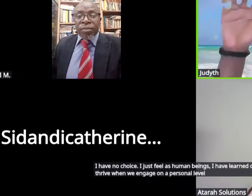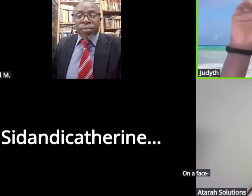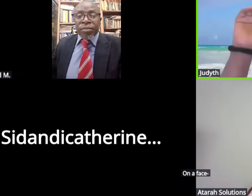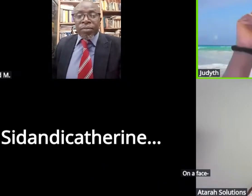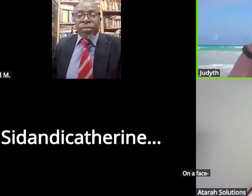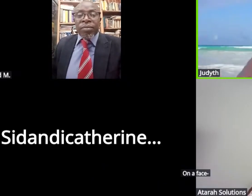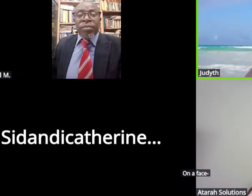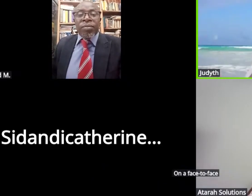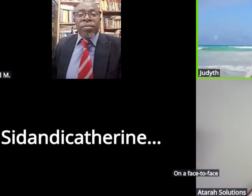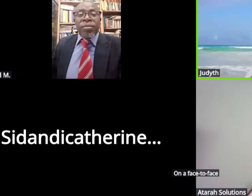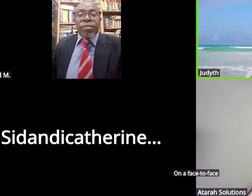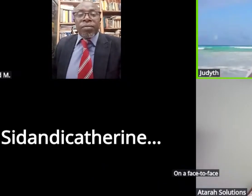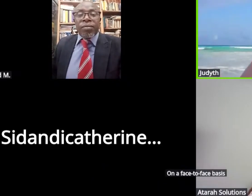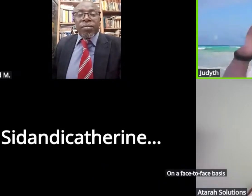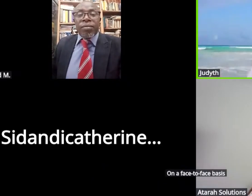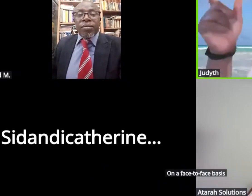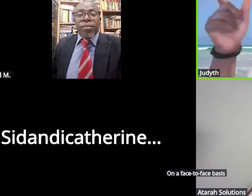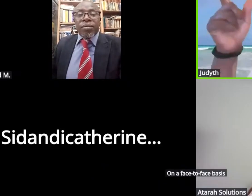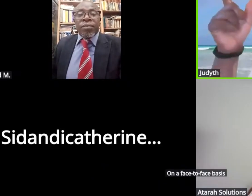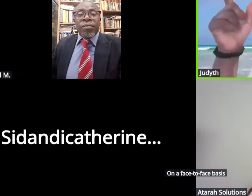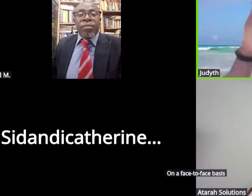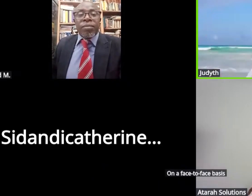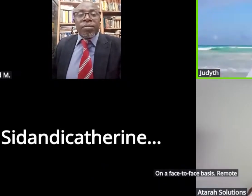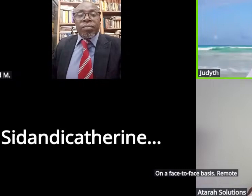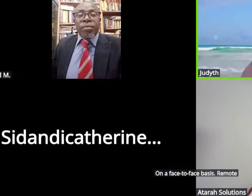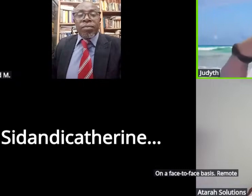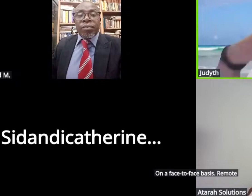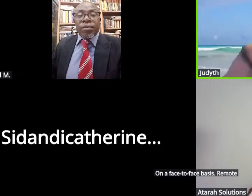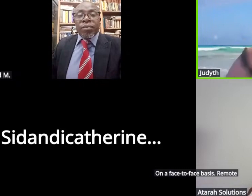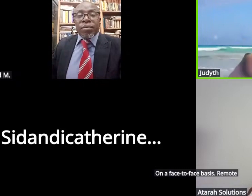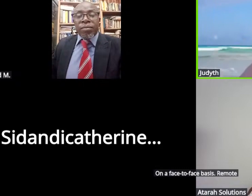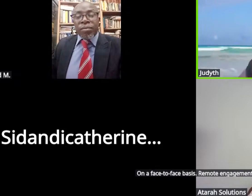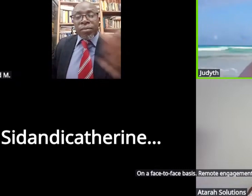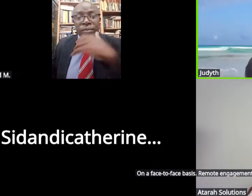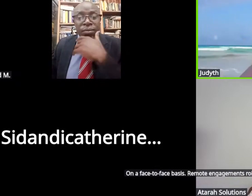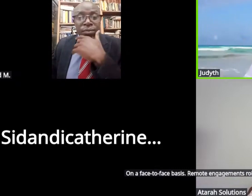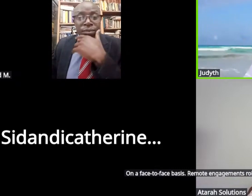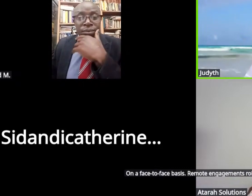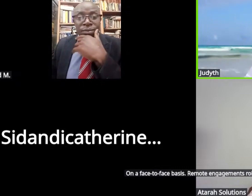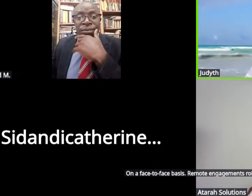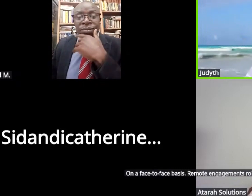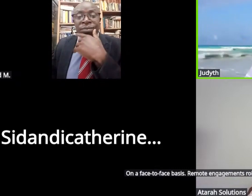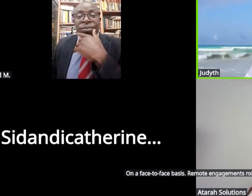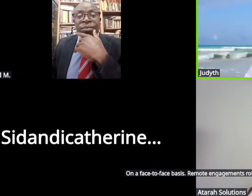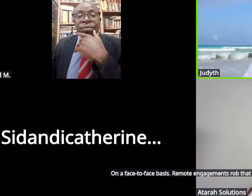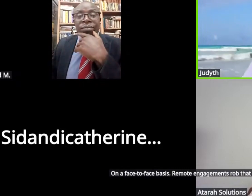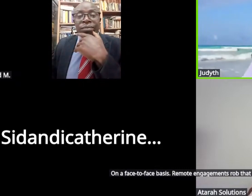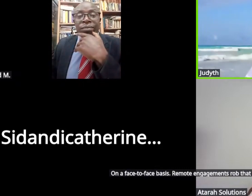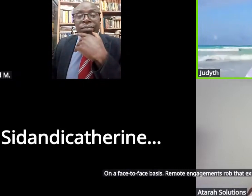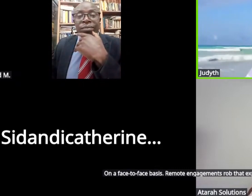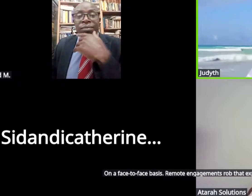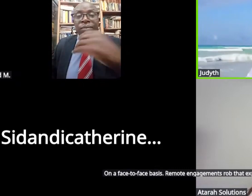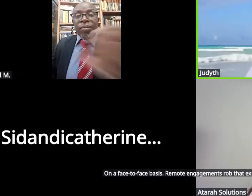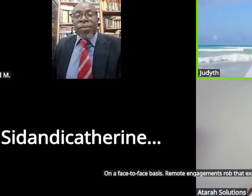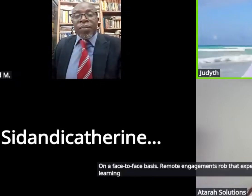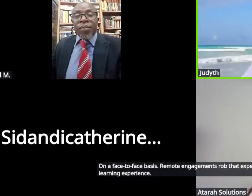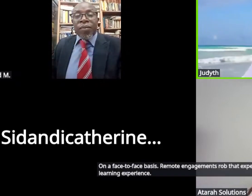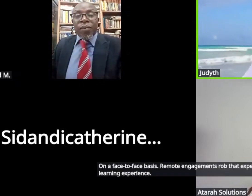basis. Remote engagements rob that experience from the learning